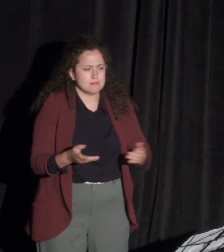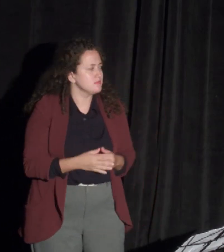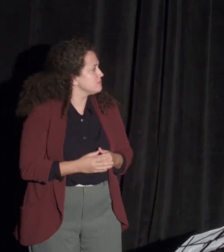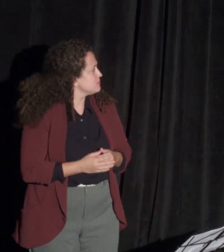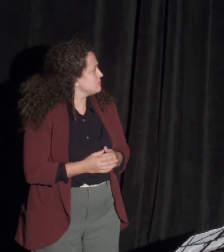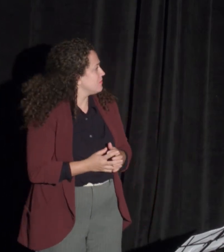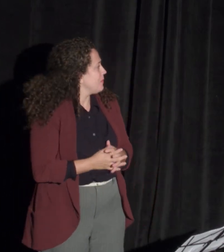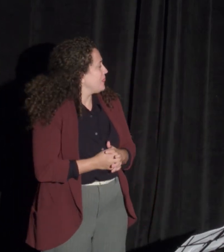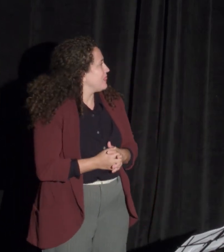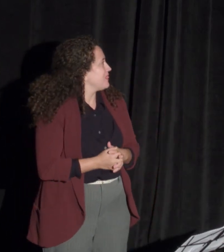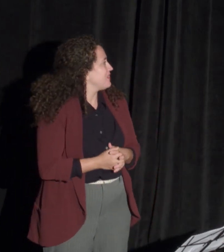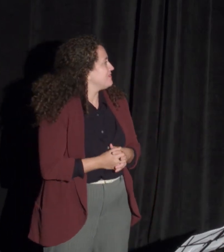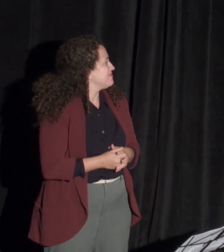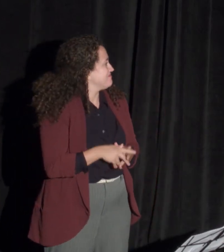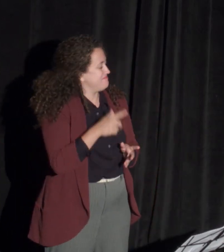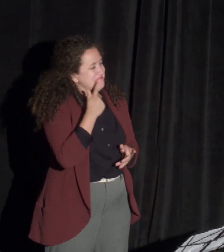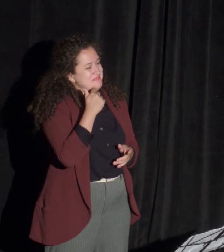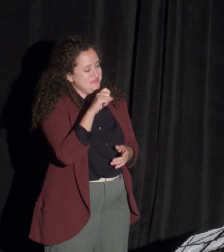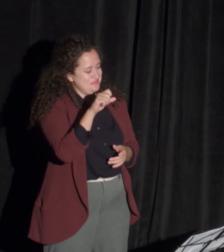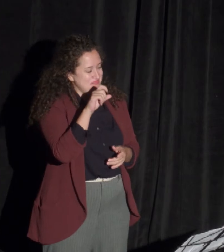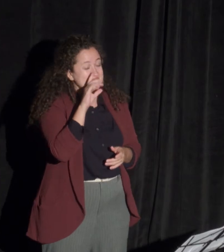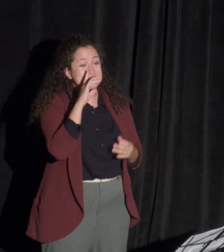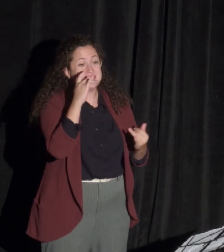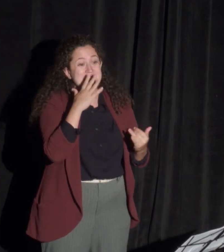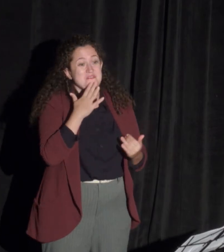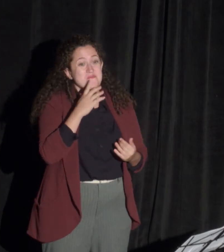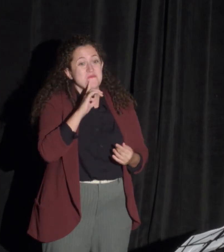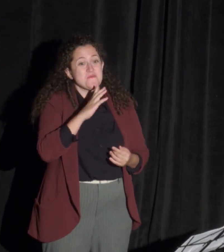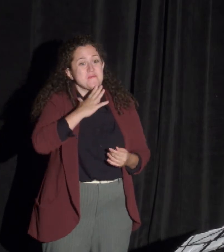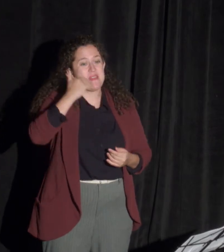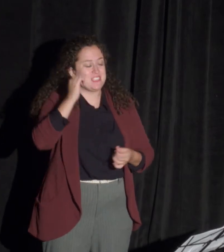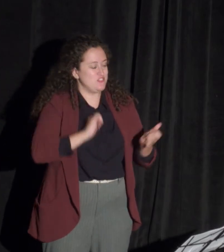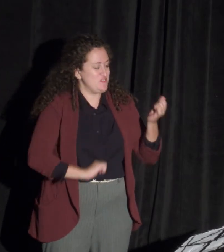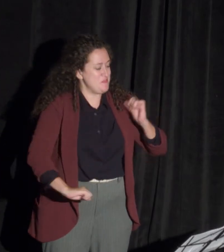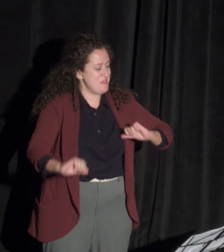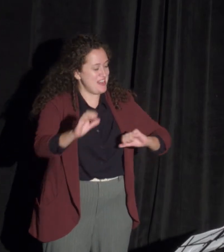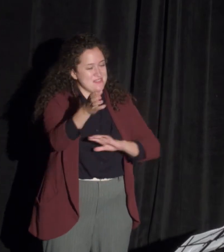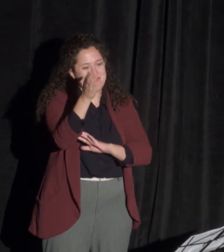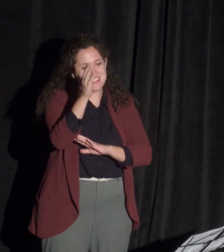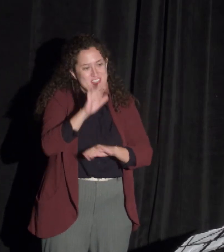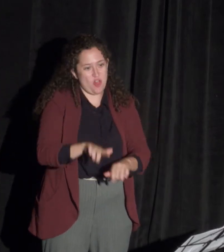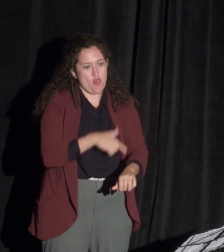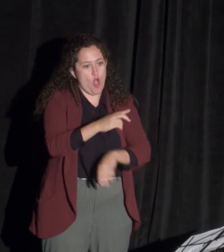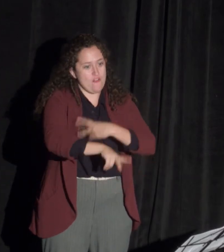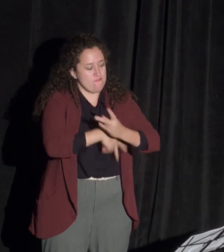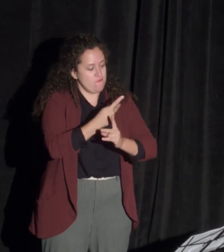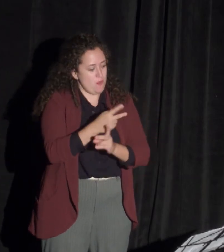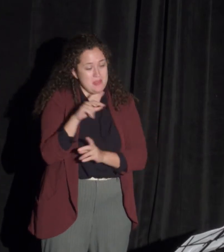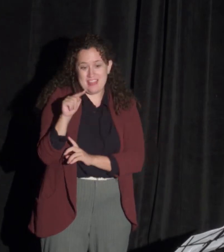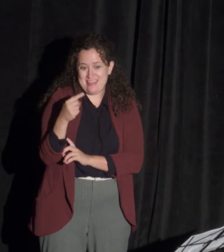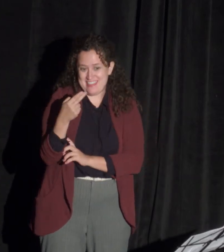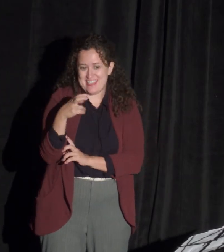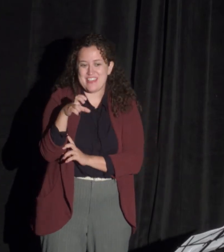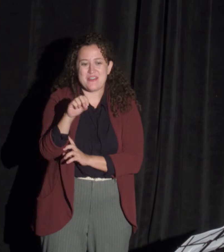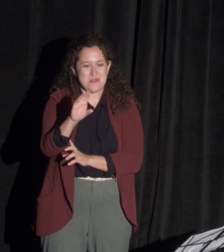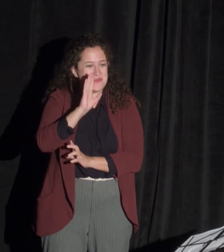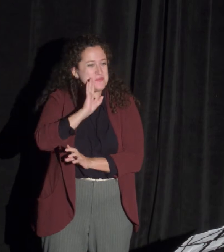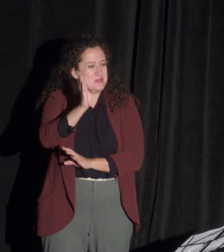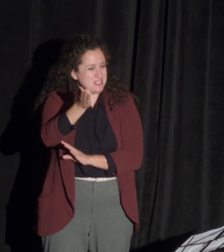now, and now for Best Dramatic Presentation Long Form, Theo will be presenting this one too. All right, Theo, I have an